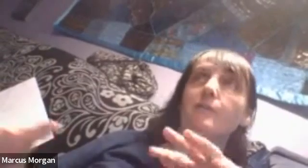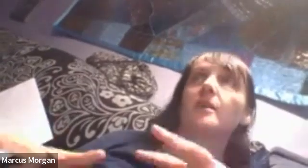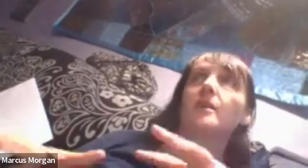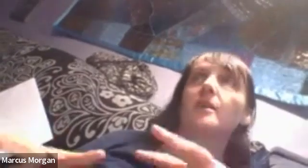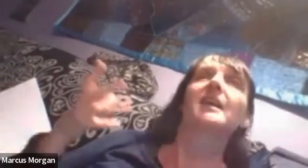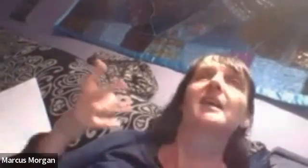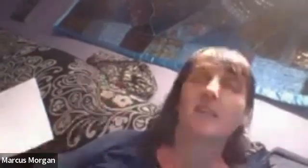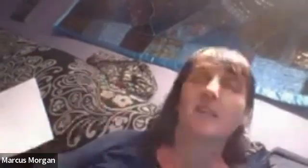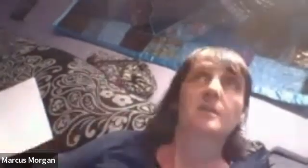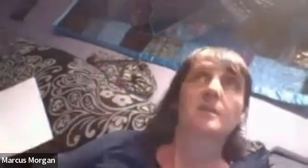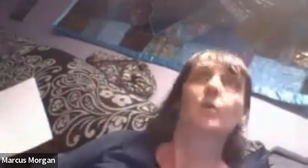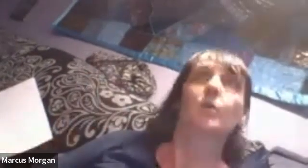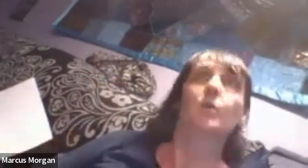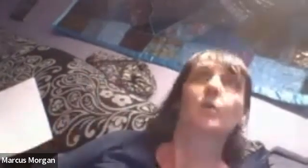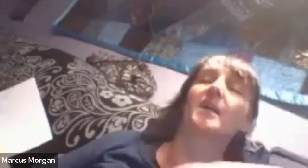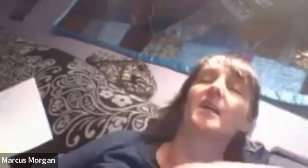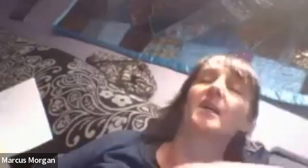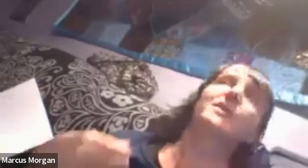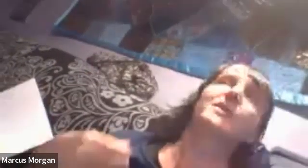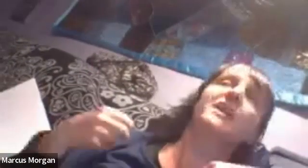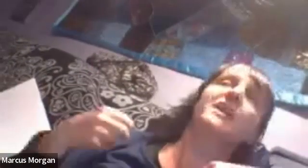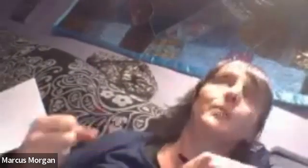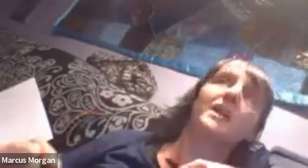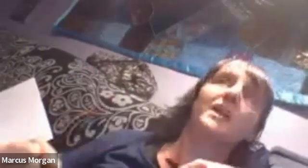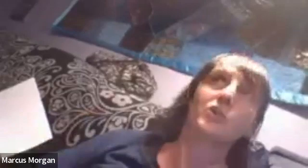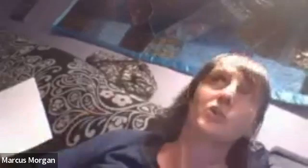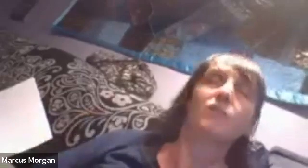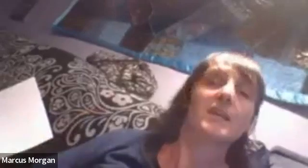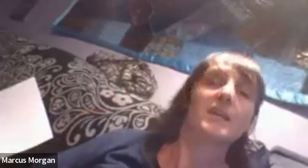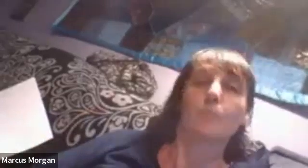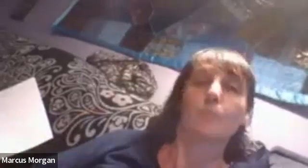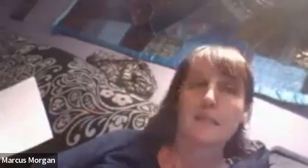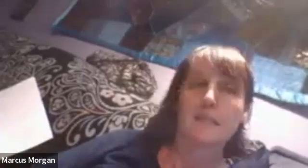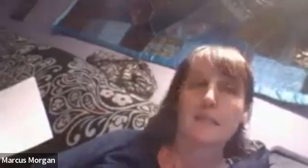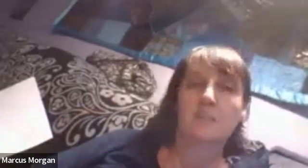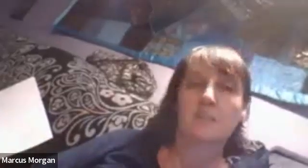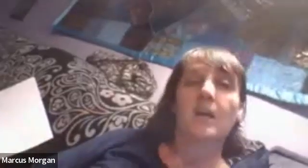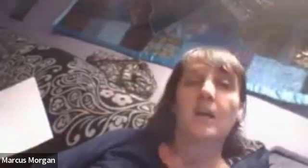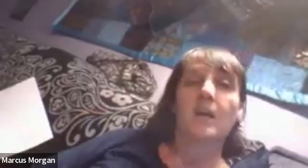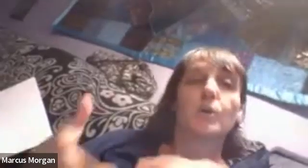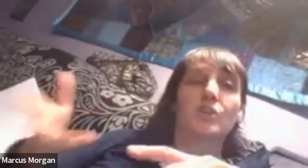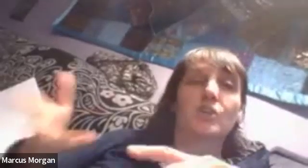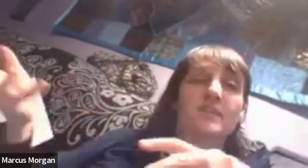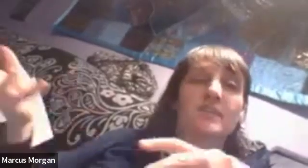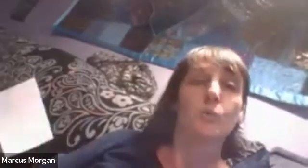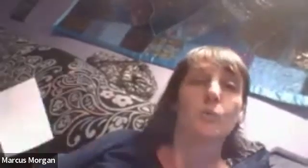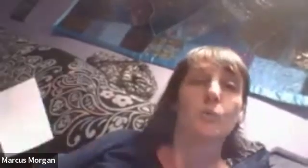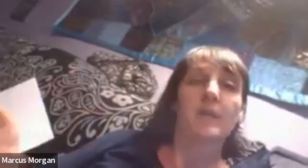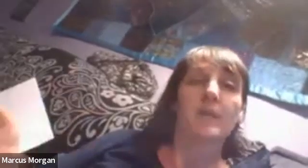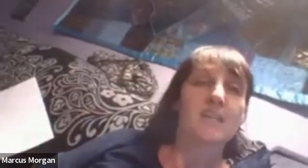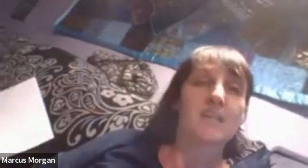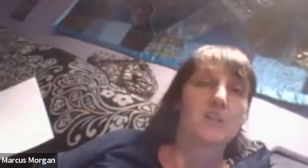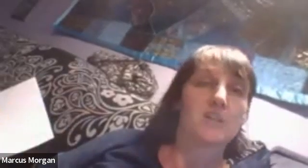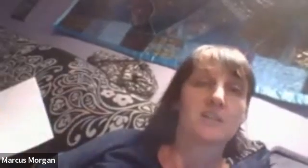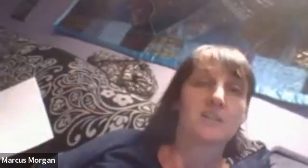And if they don't think they're getting the support that they need, maybe they could be empowered to raise a complaint and push things